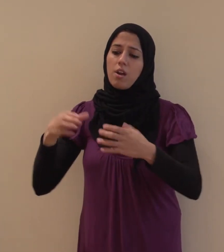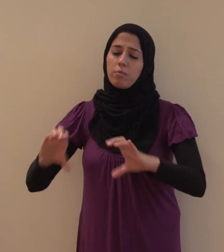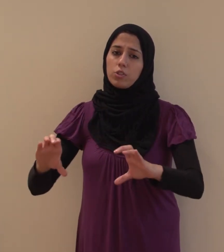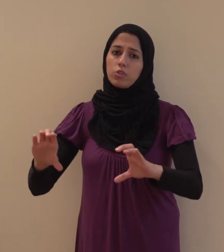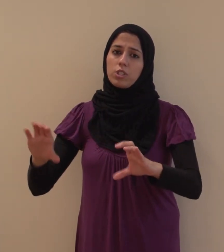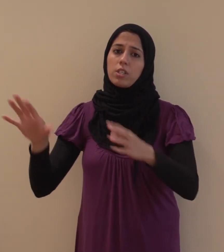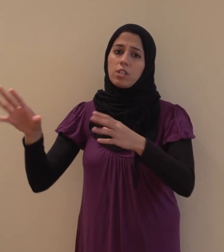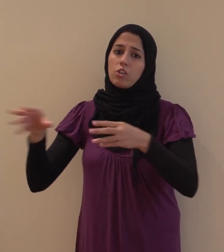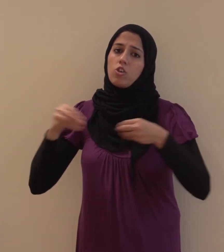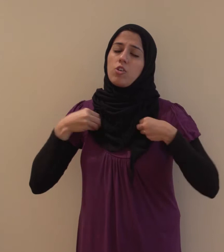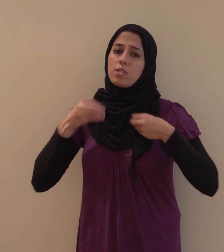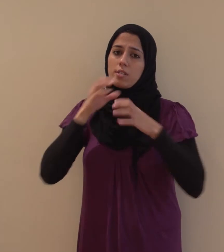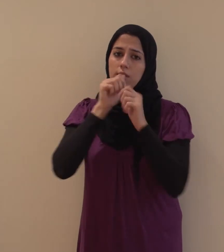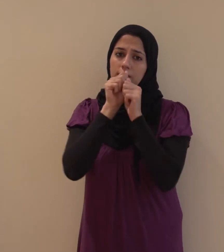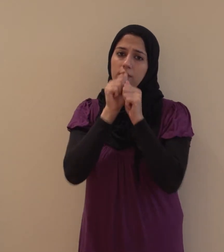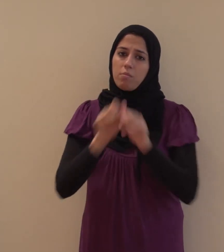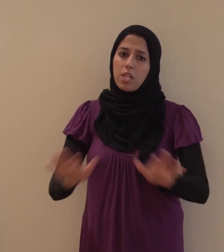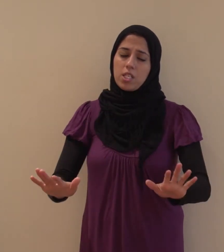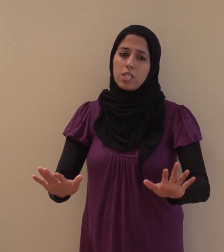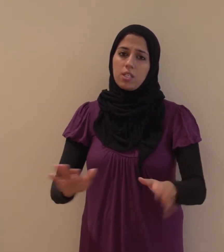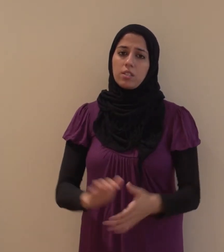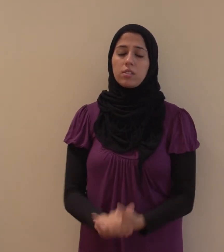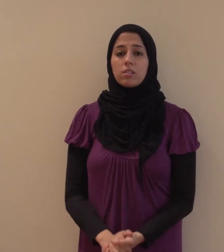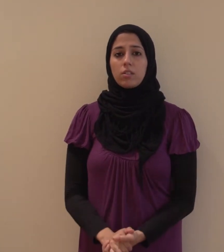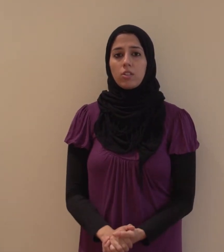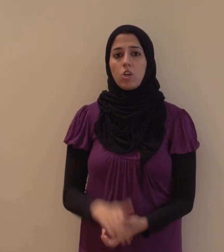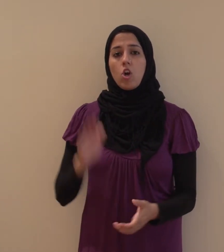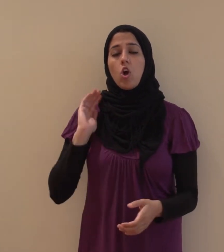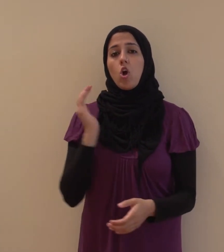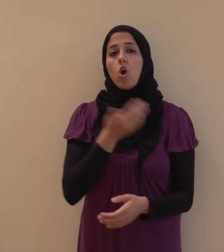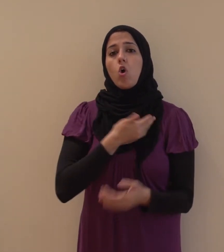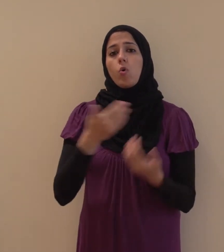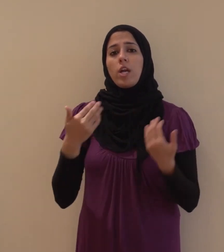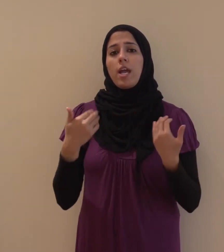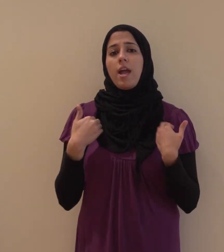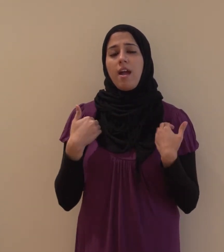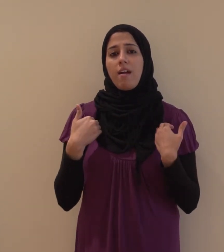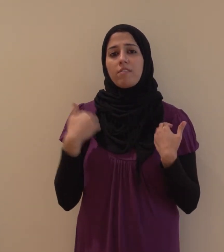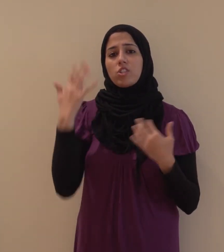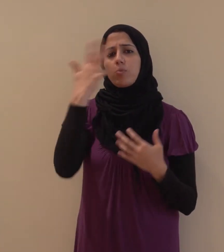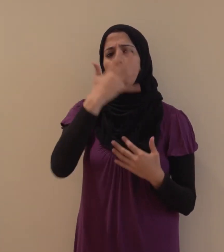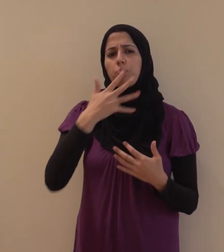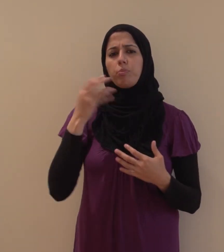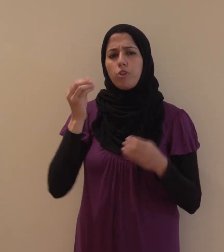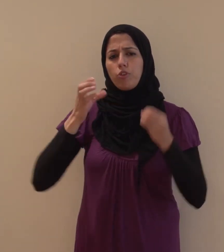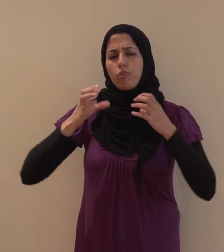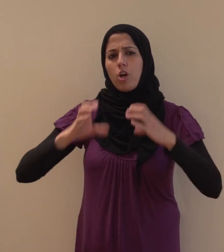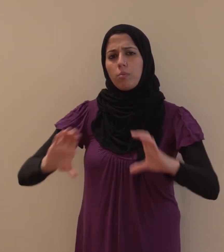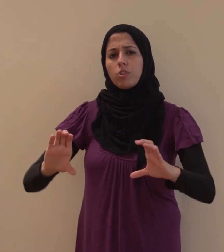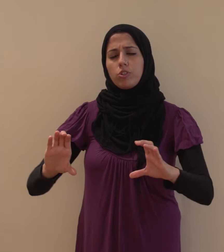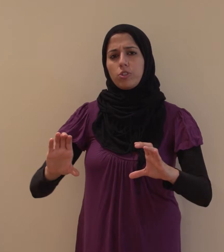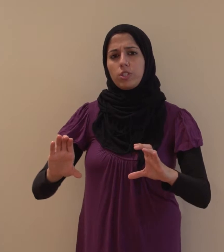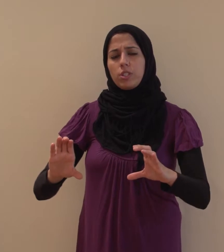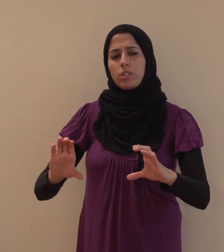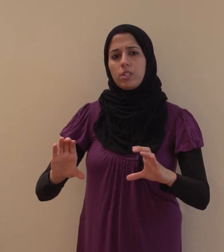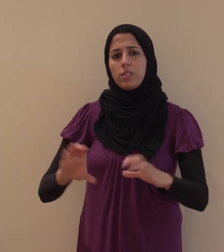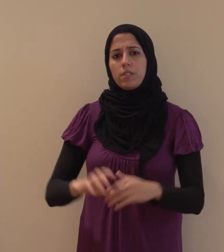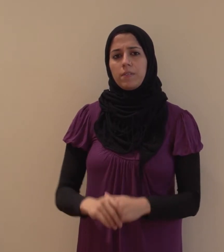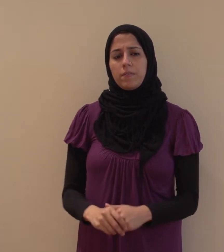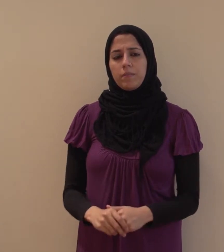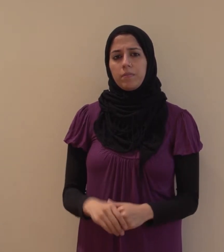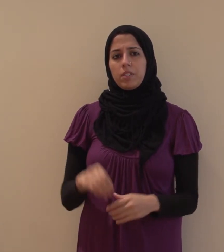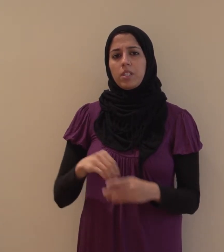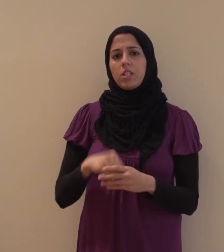an opportunity and we should snatch it and perform the righteous and good deeds, whatever we can perform.